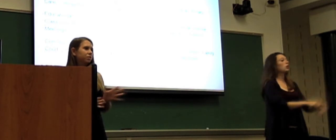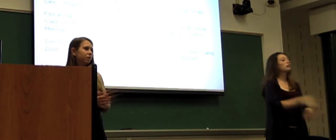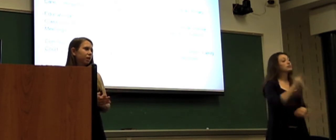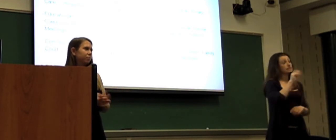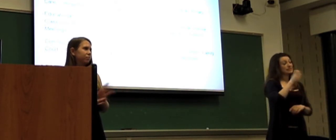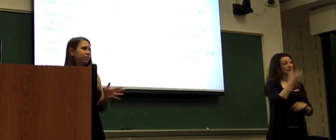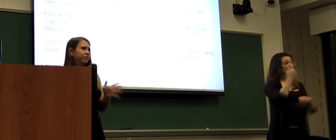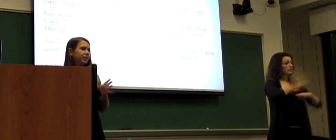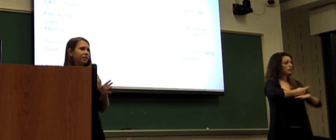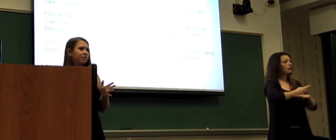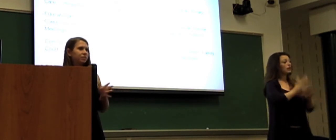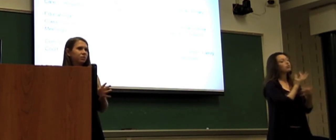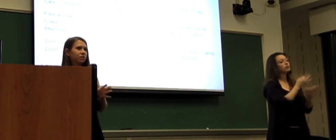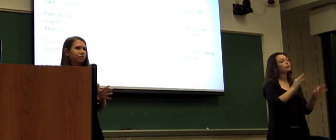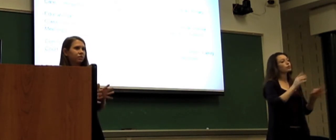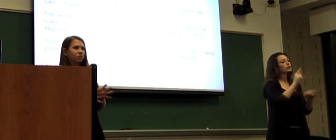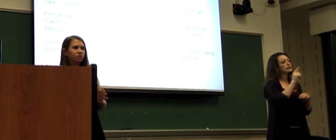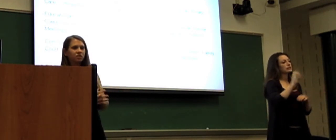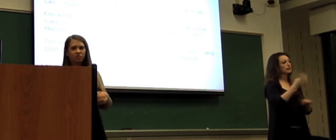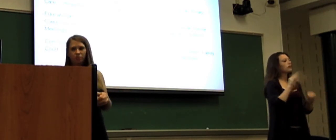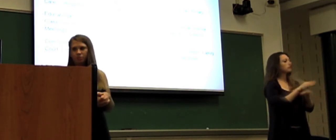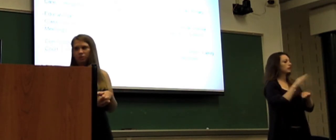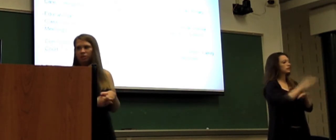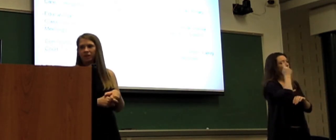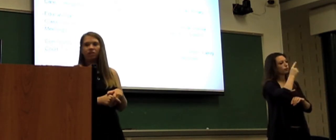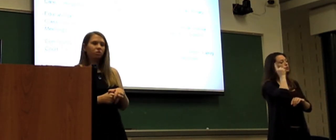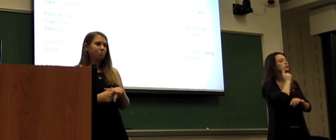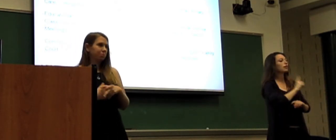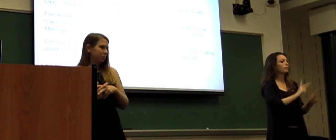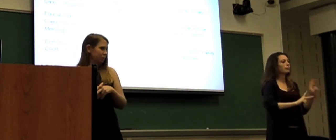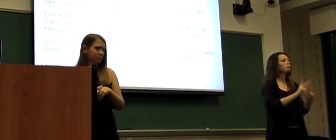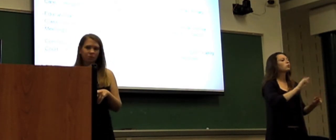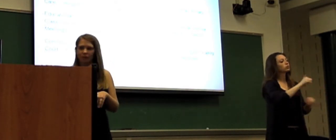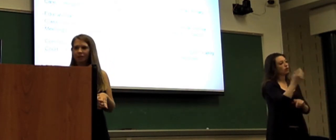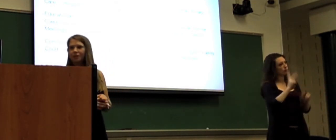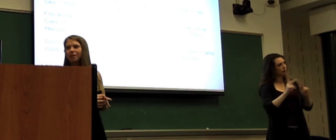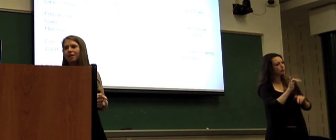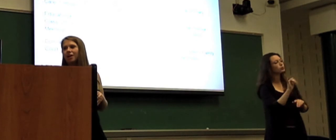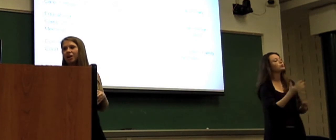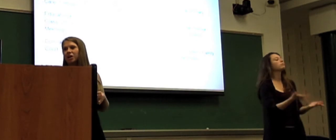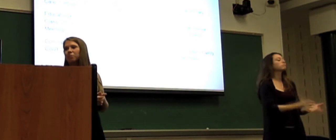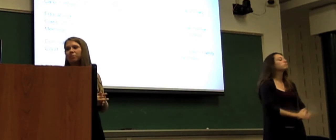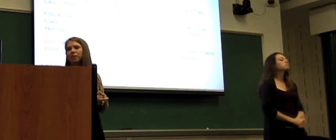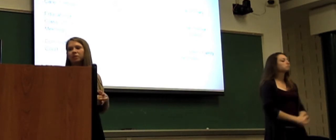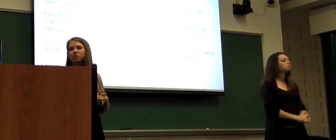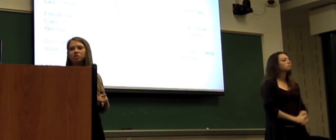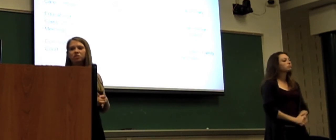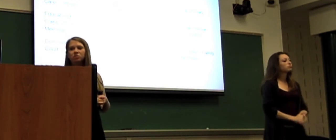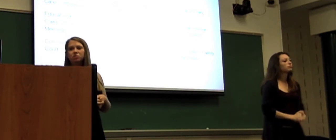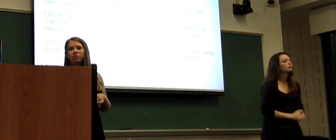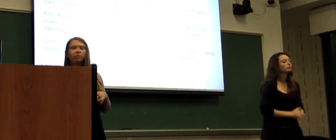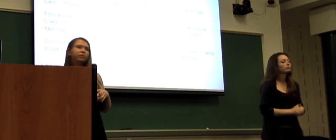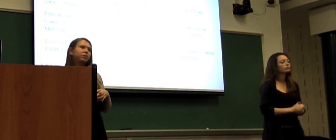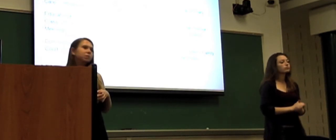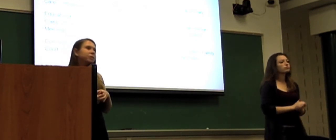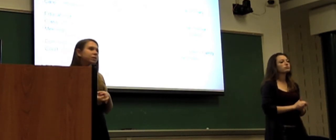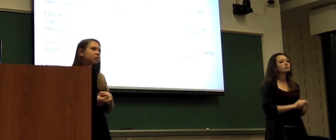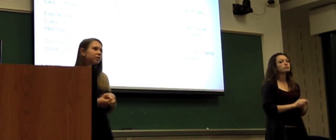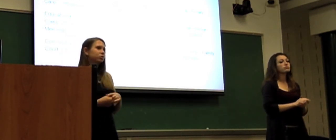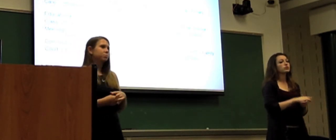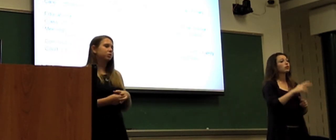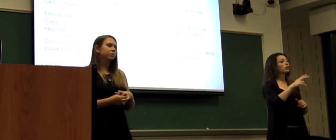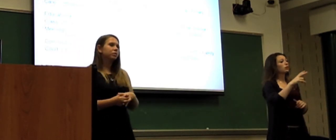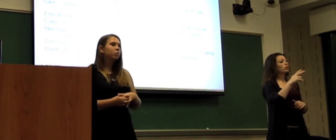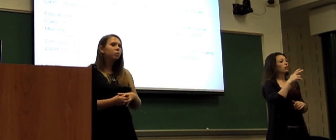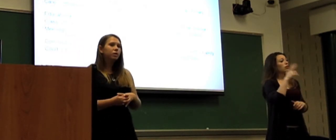were free tax counseling for deaf people and other people as well. I went to Buffalo Hearing and Speech.